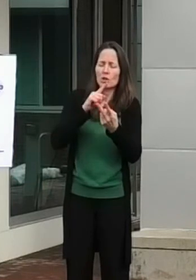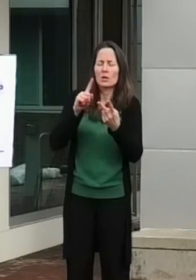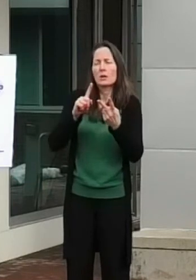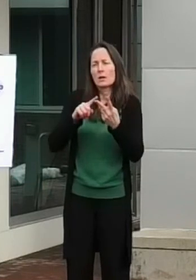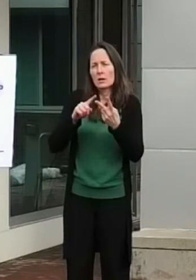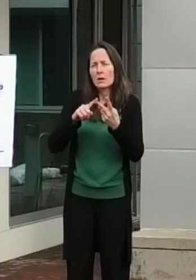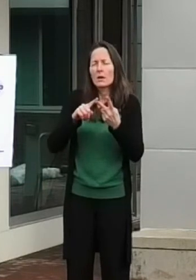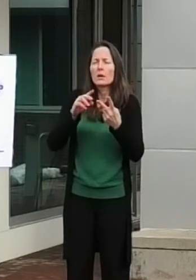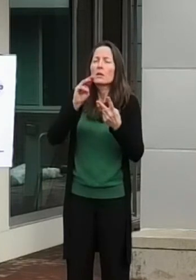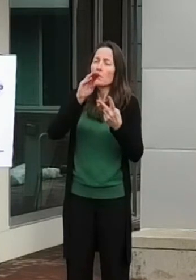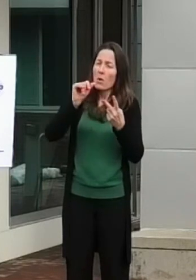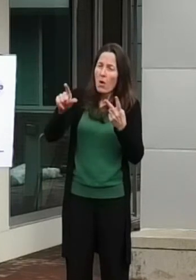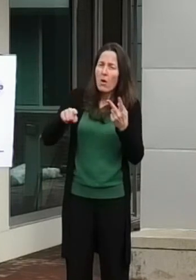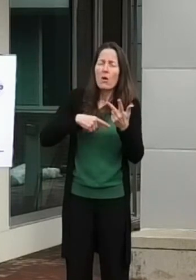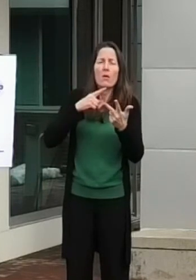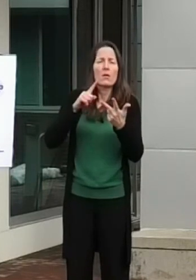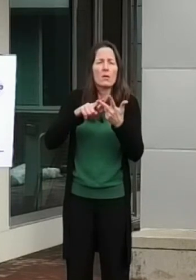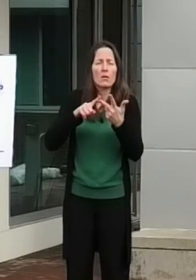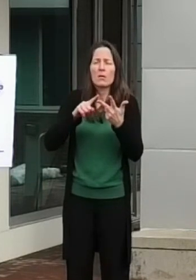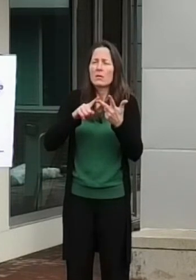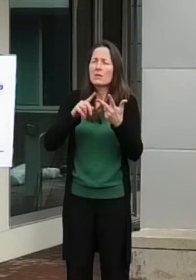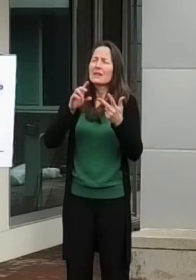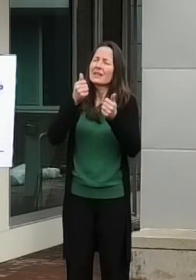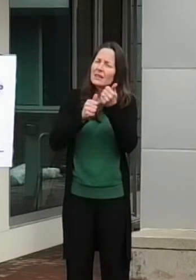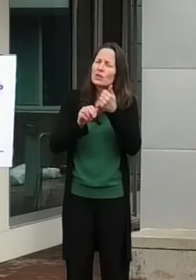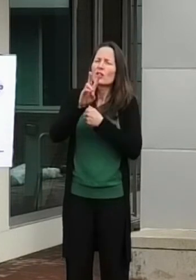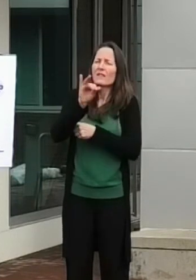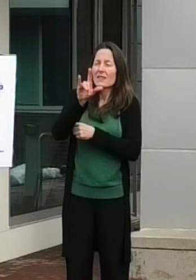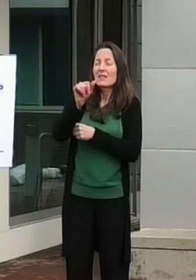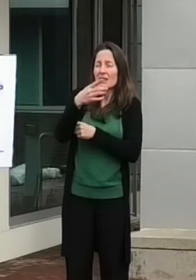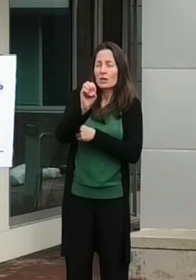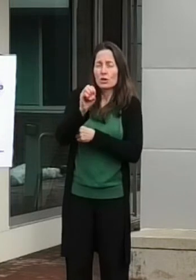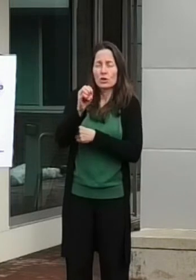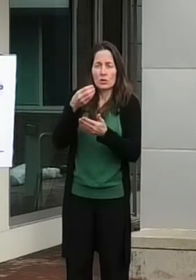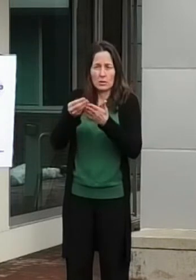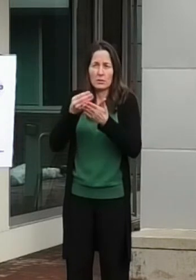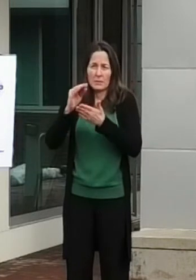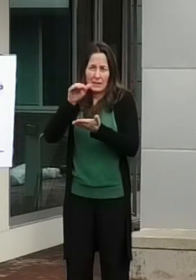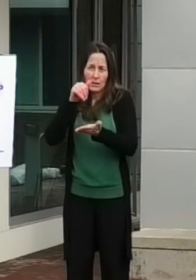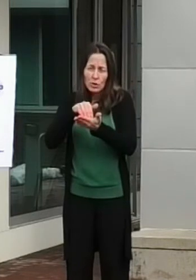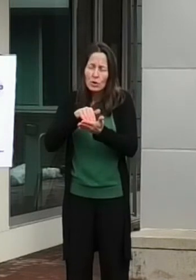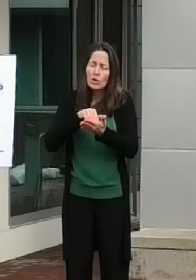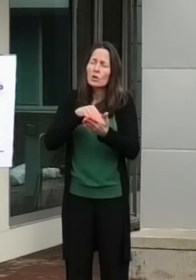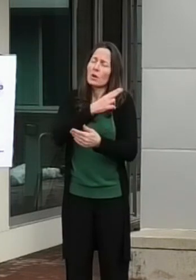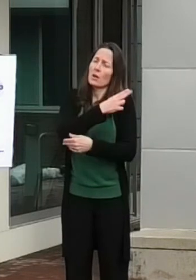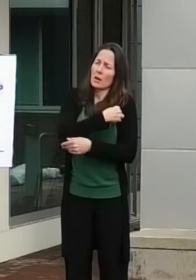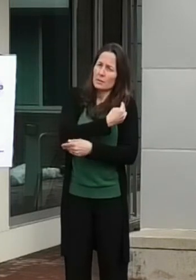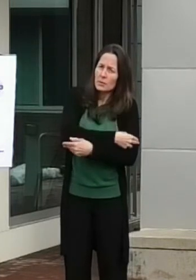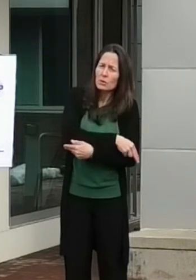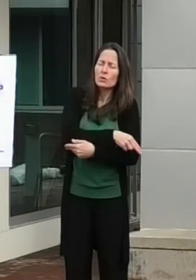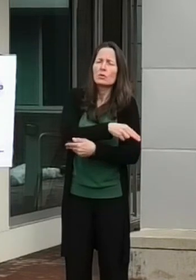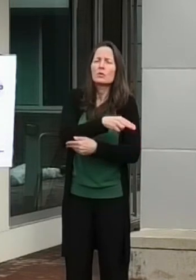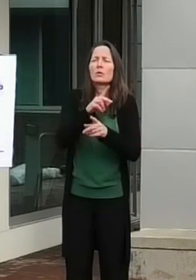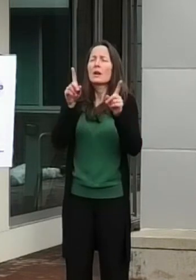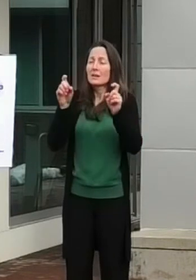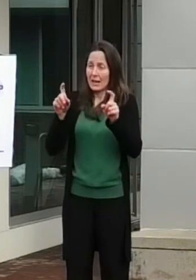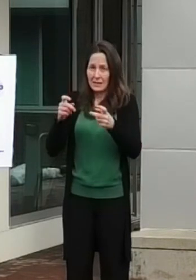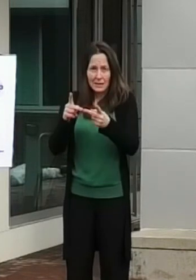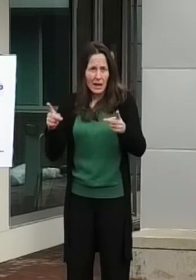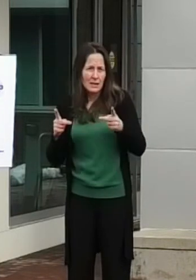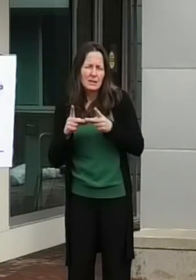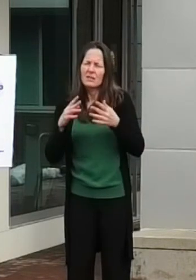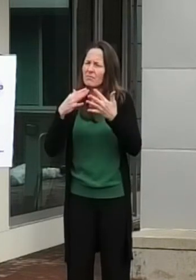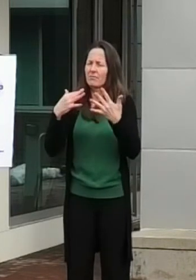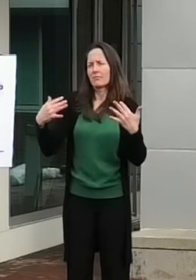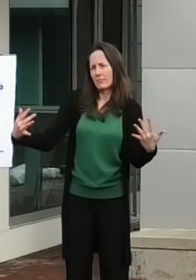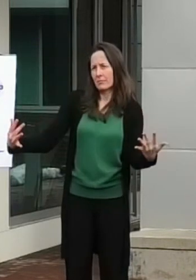Columbia, village shopping centers, testing sites, the Howard County General Hospital, and the Howard County General Hospital to more